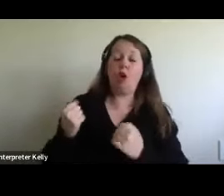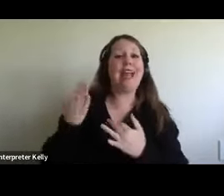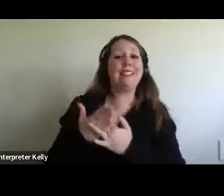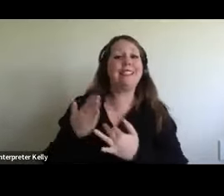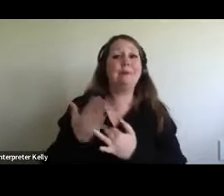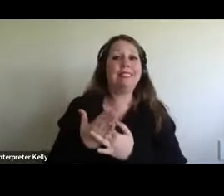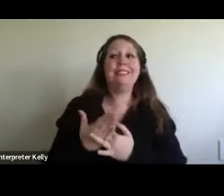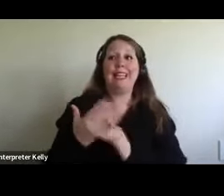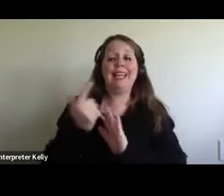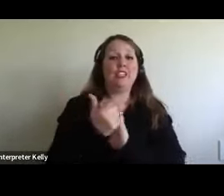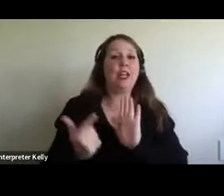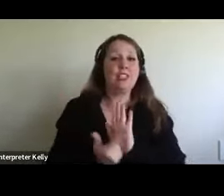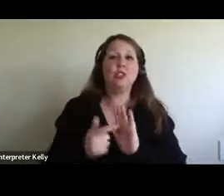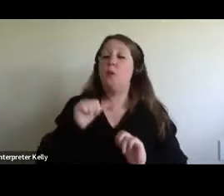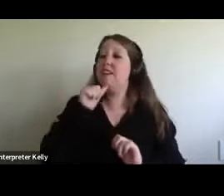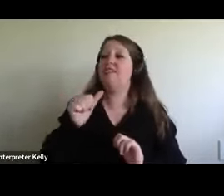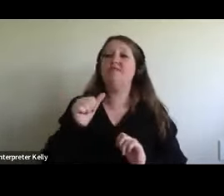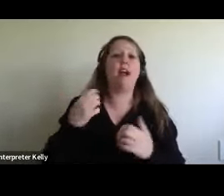where I face it,